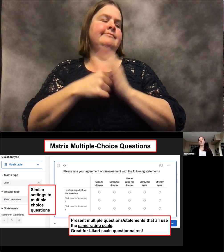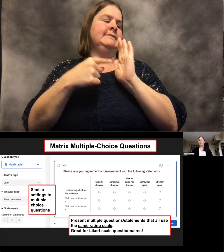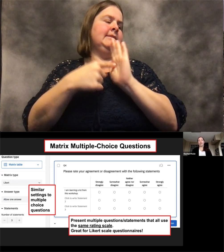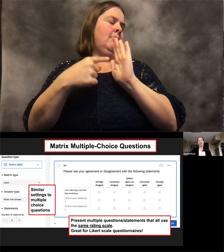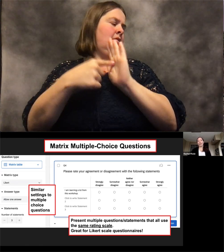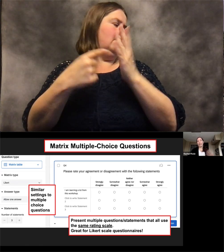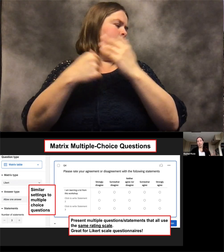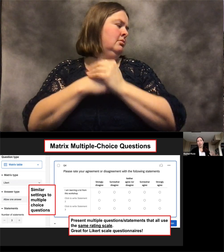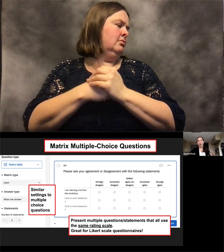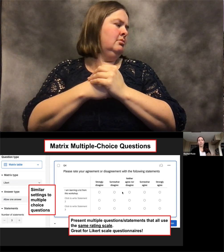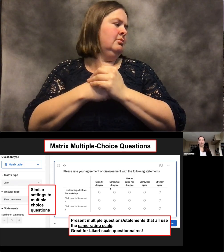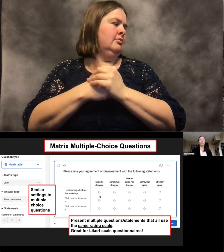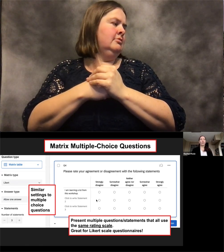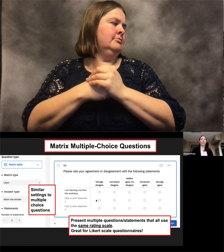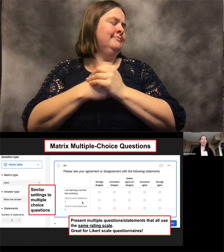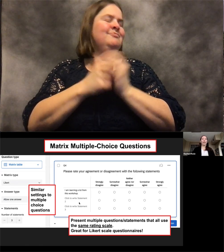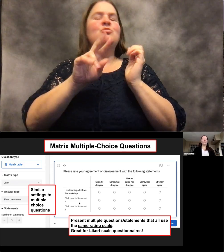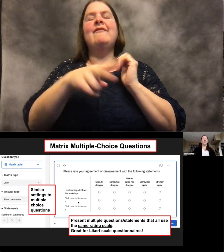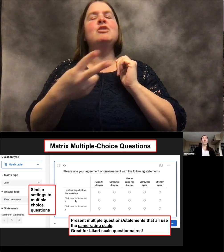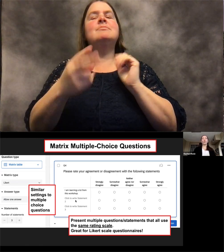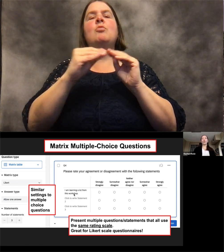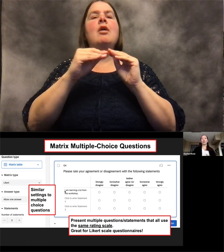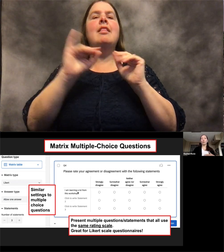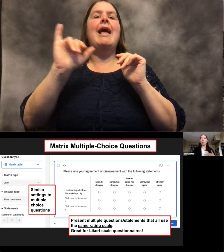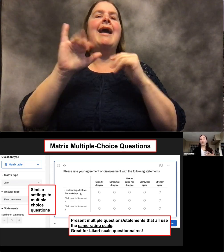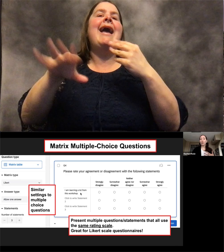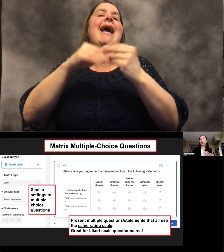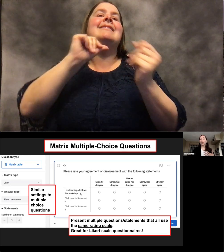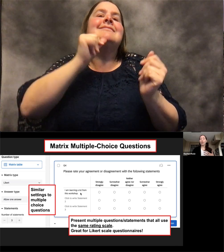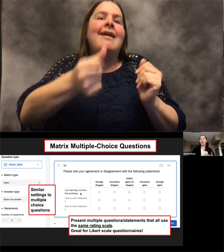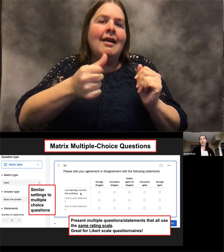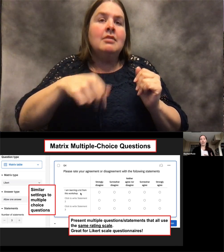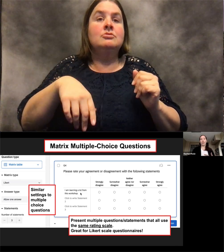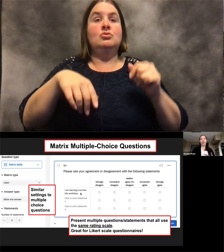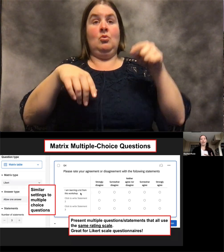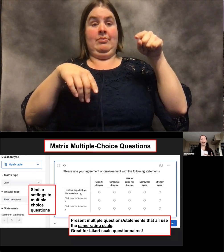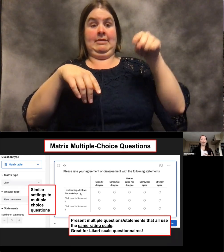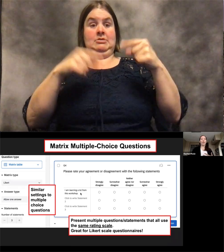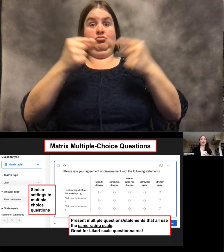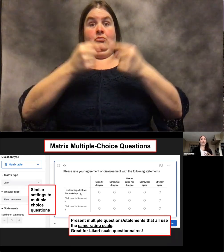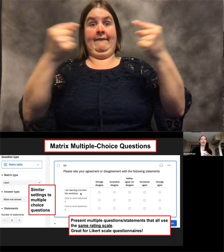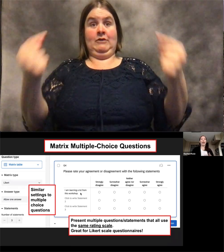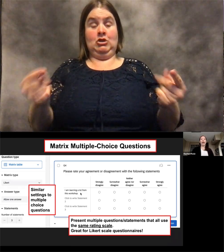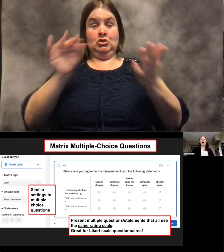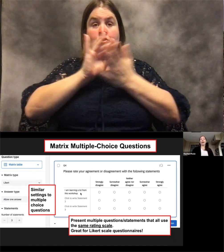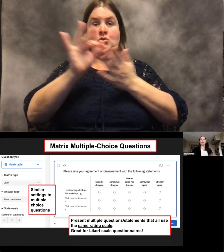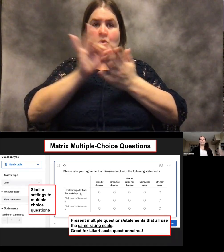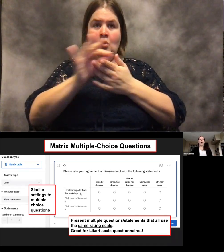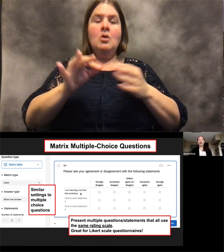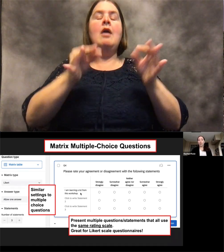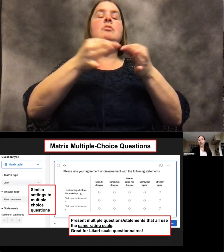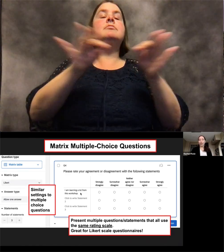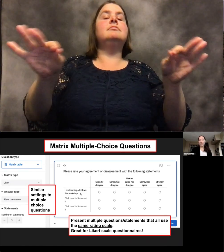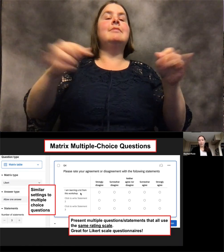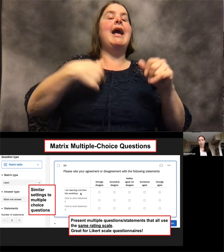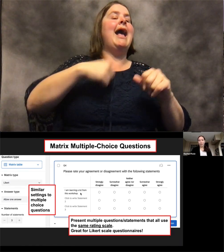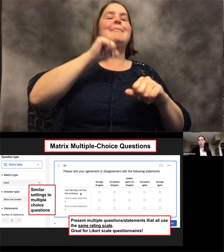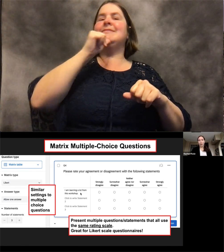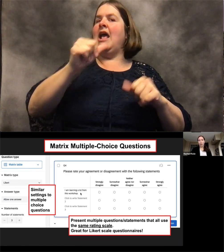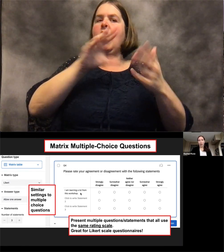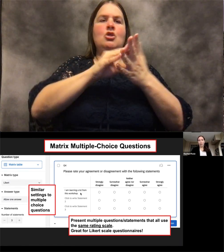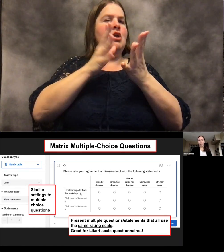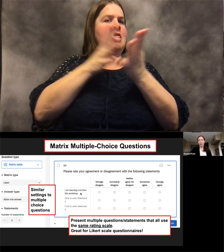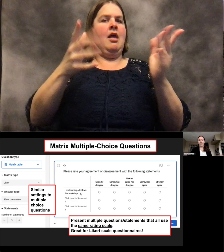So, for example, if I wanted to reverse this statement, I might say, I am not learning a lot